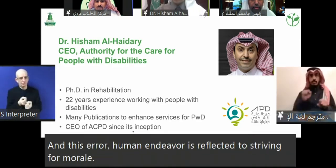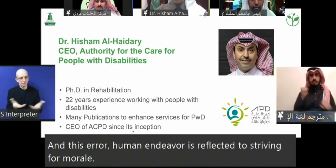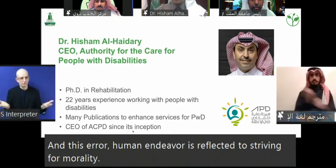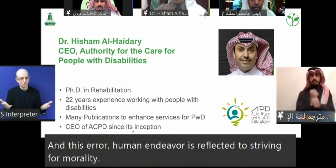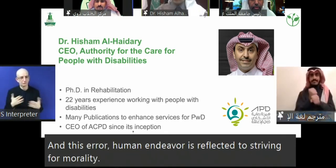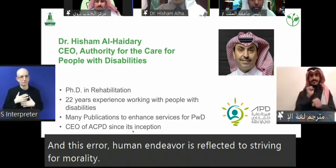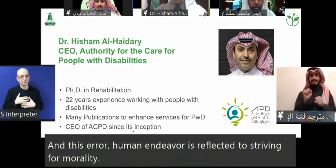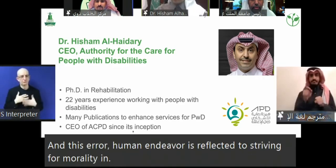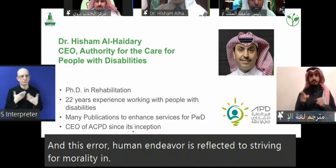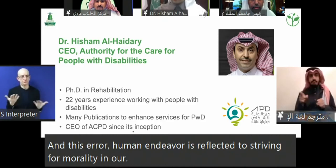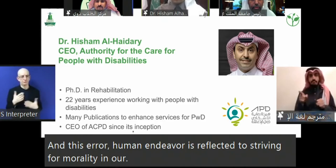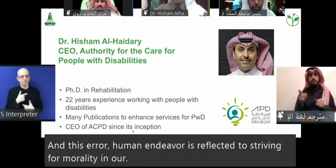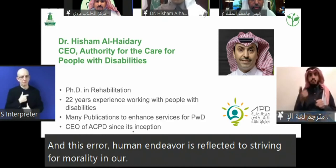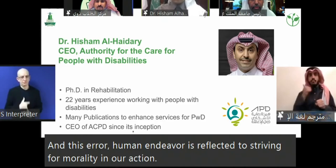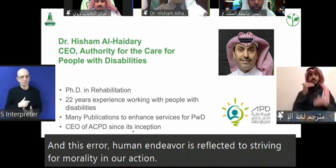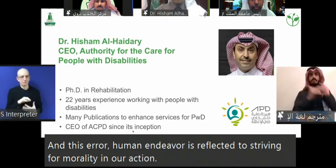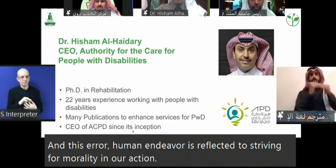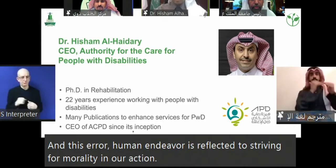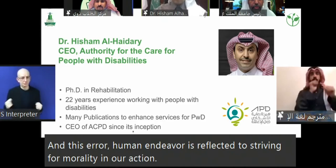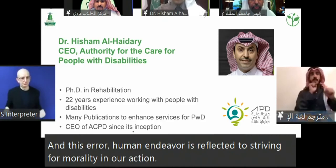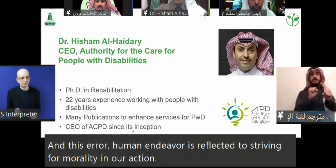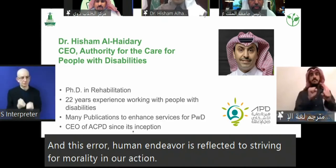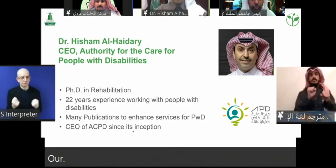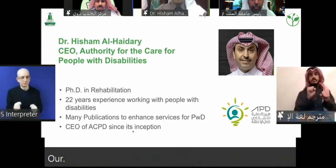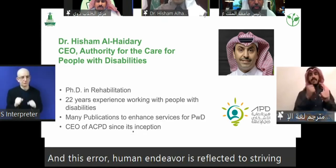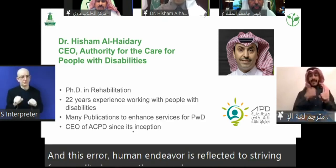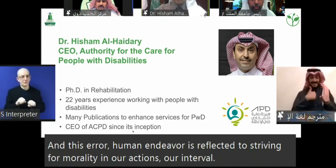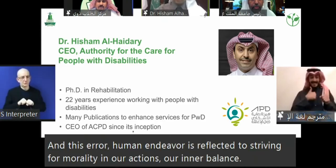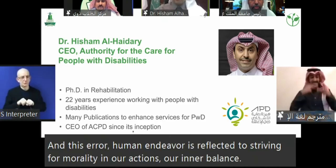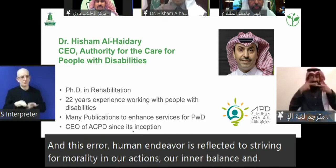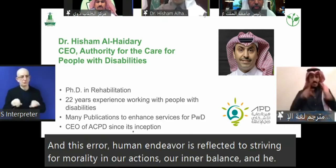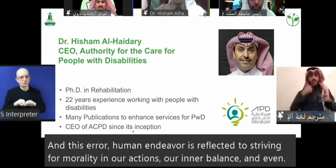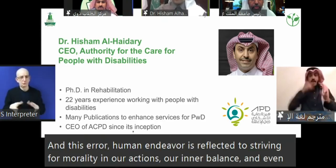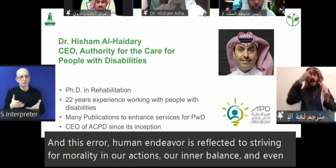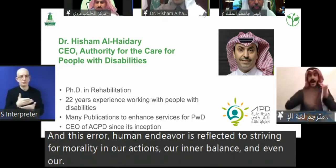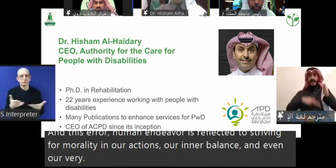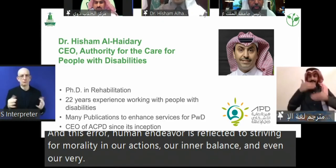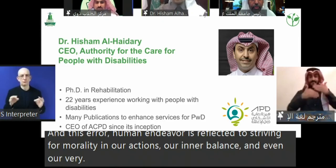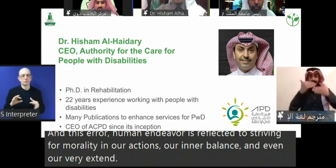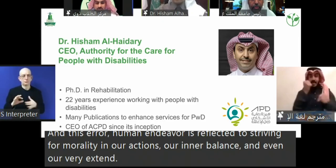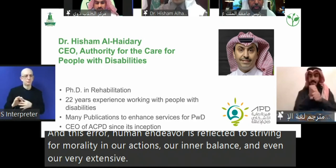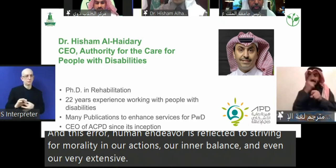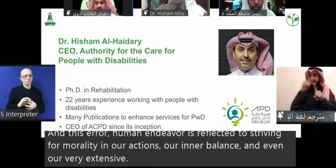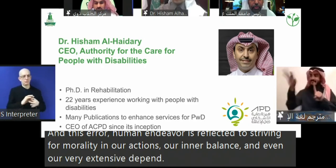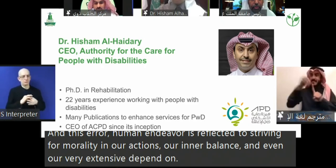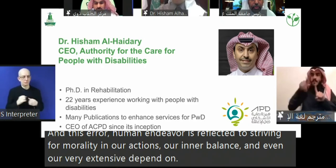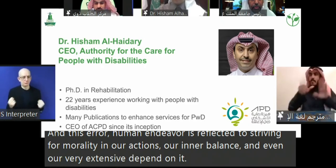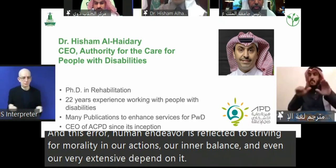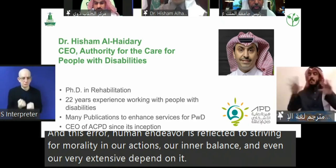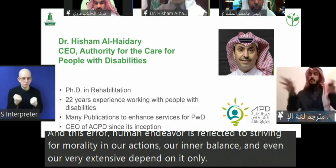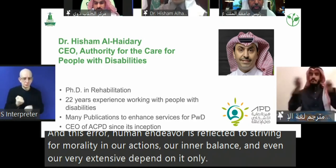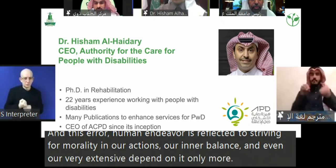morality in our action. Our inner balance and even our very existence depend on it.